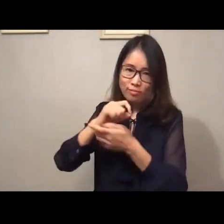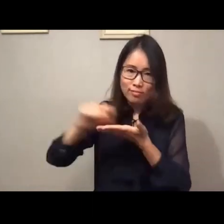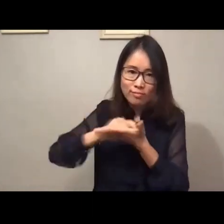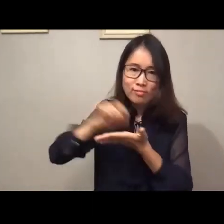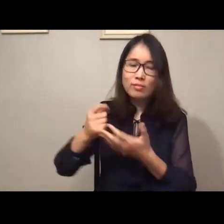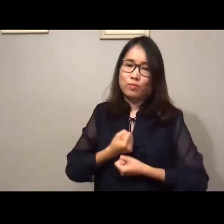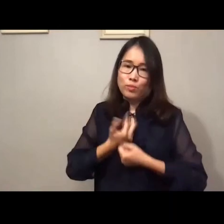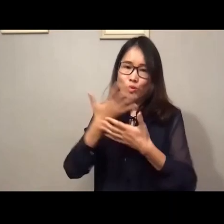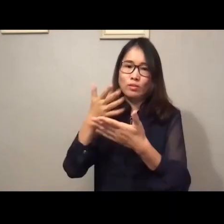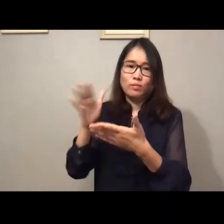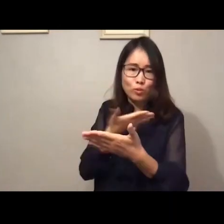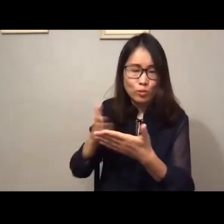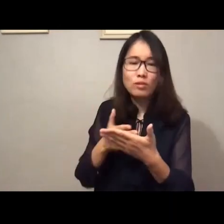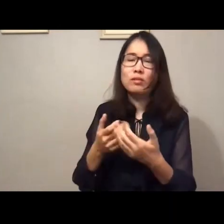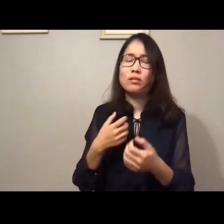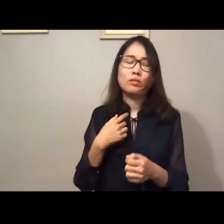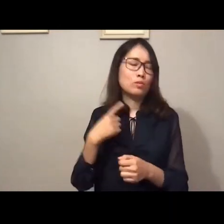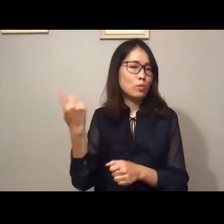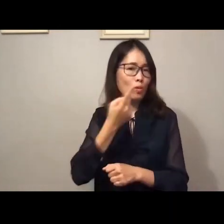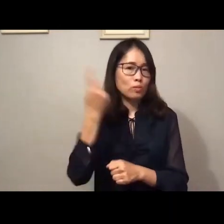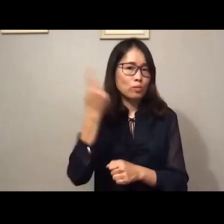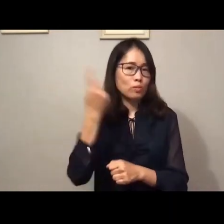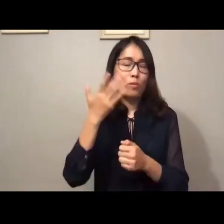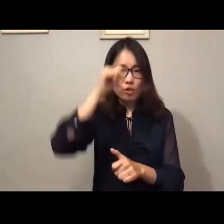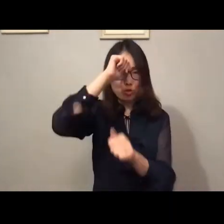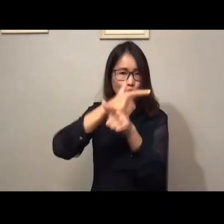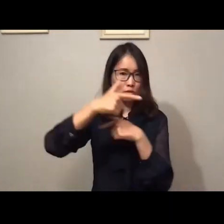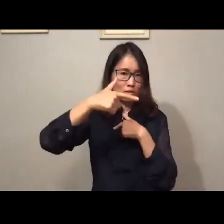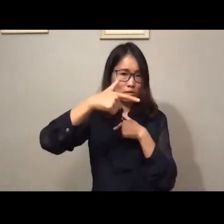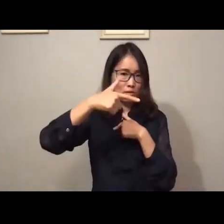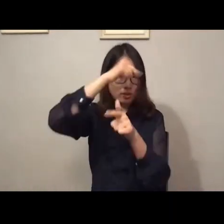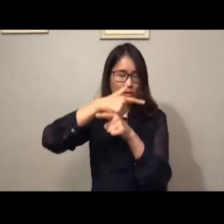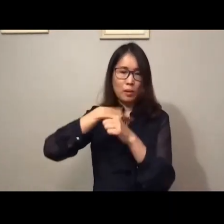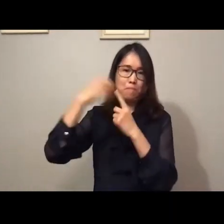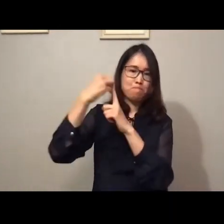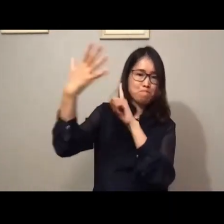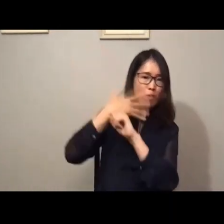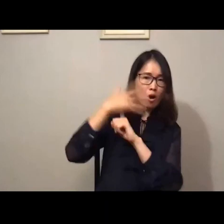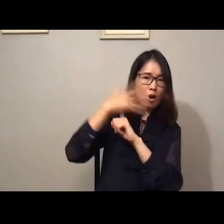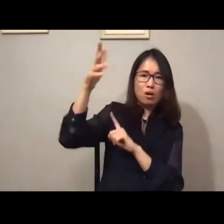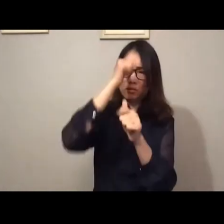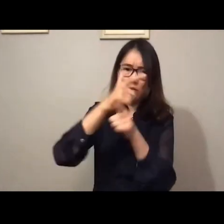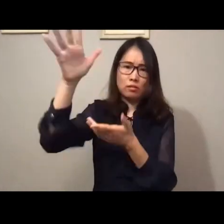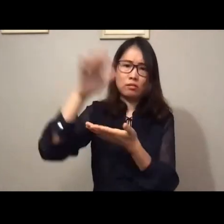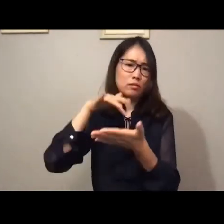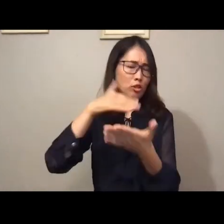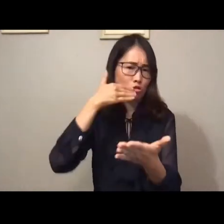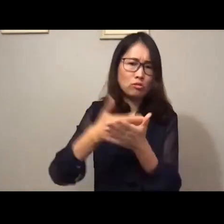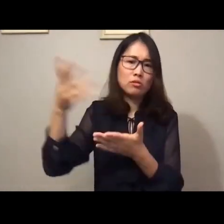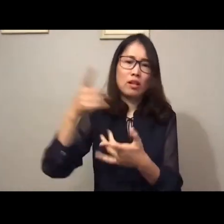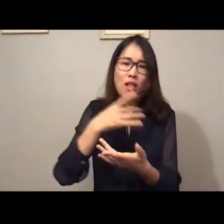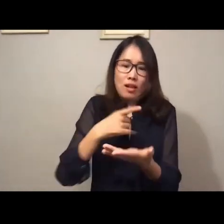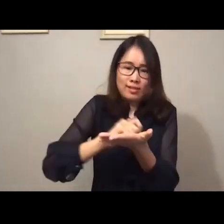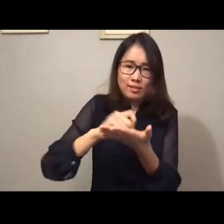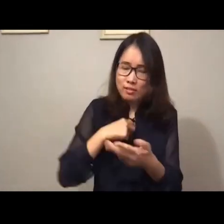I wanted to study Chinese language, be able to express myself musically or with poetry. I